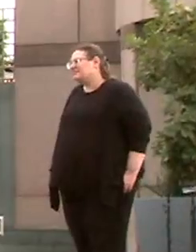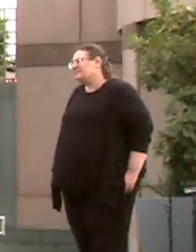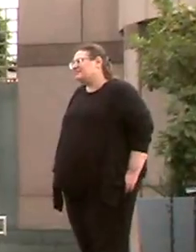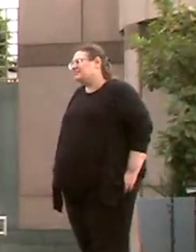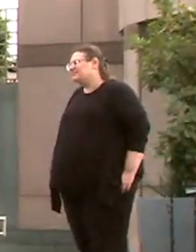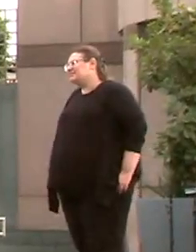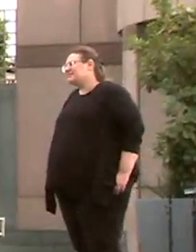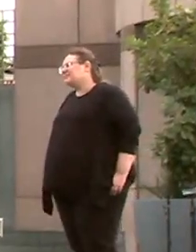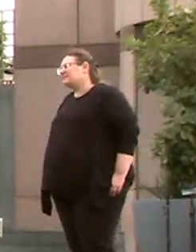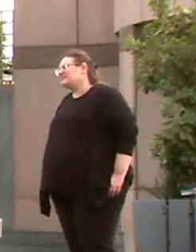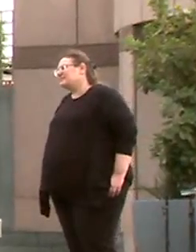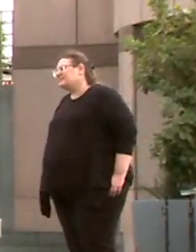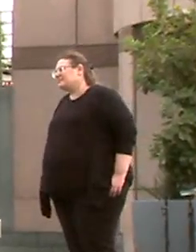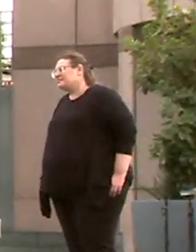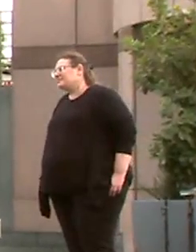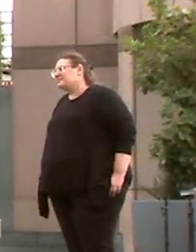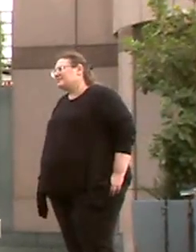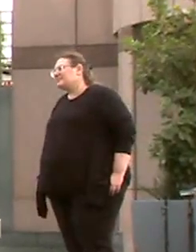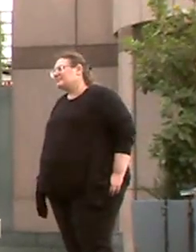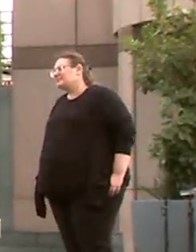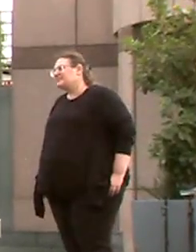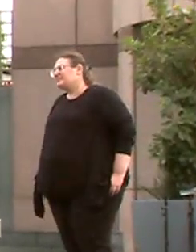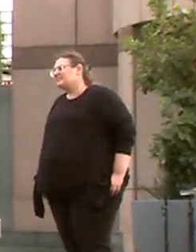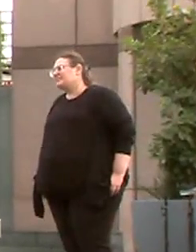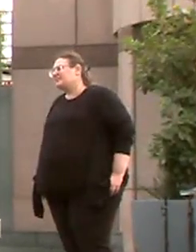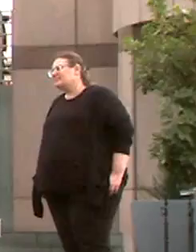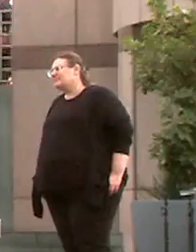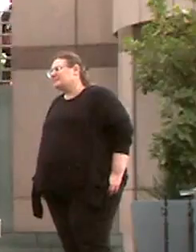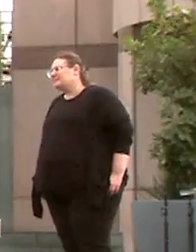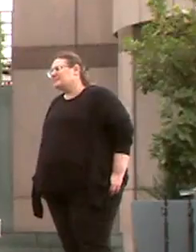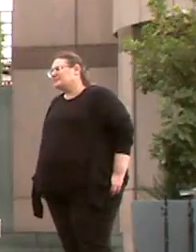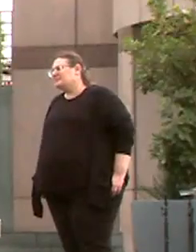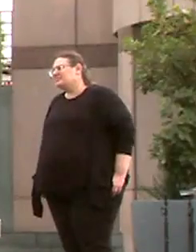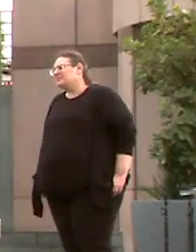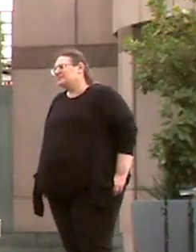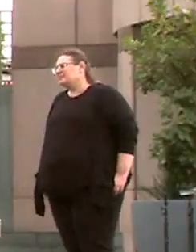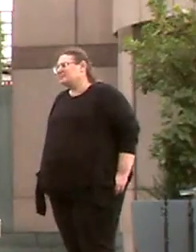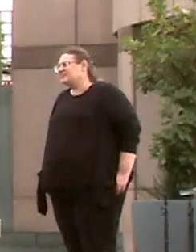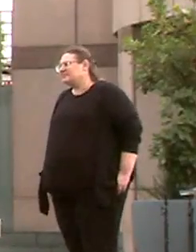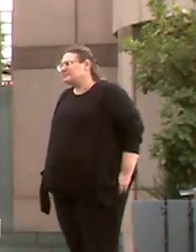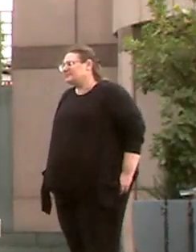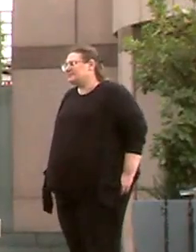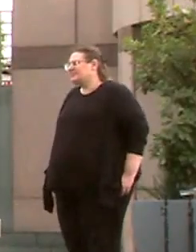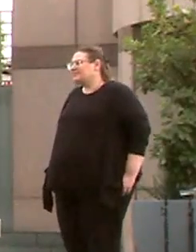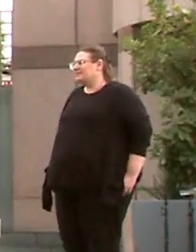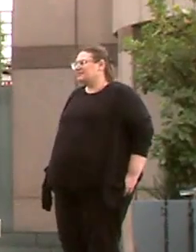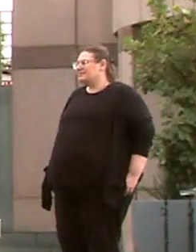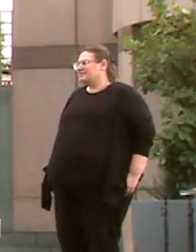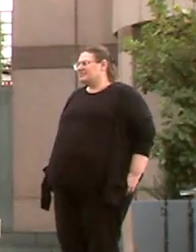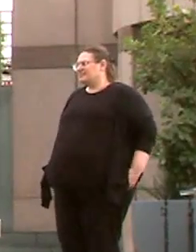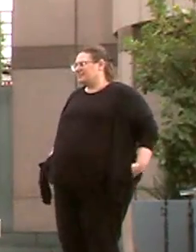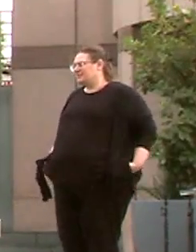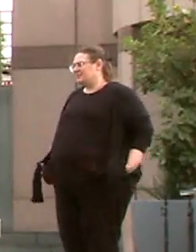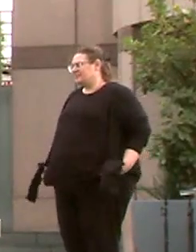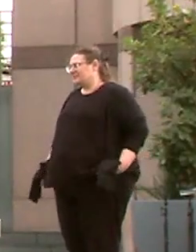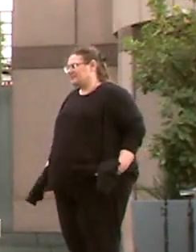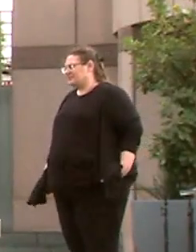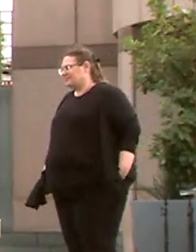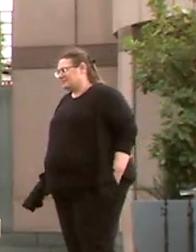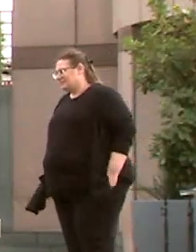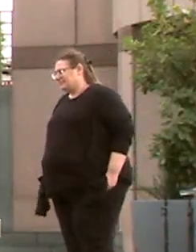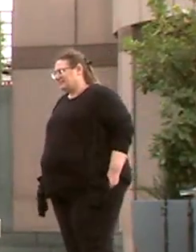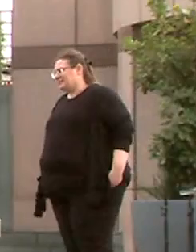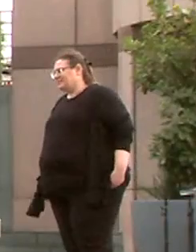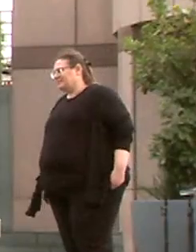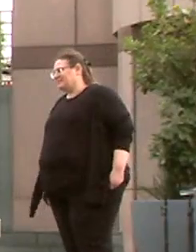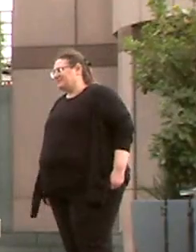And he goes, you could see it like bubbling in his mind. He's like, oh shit, that's real. He's telling the truth. And